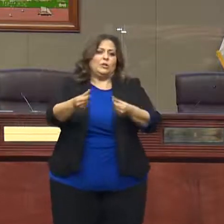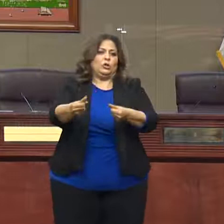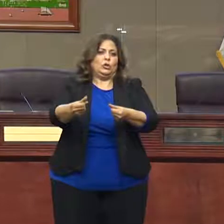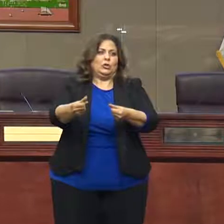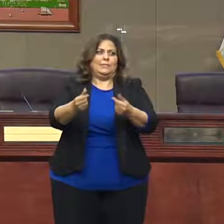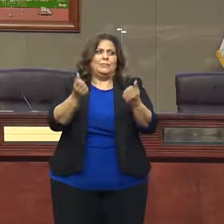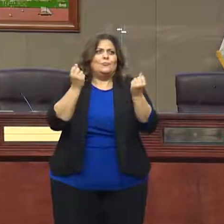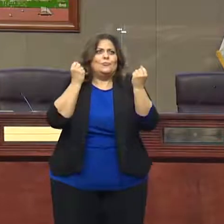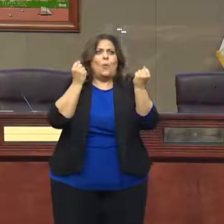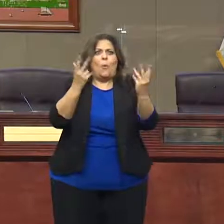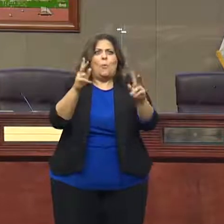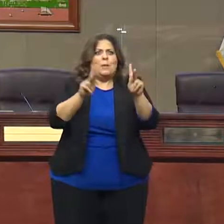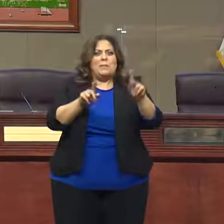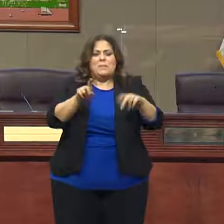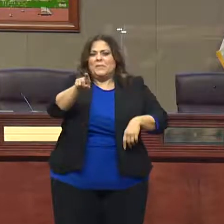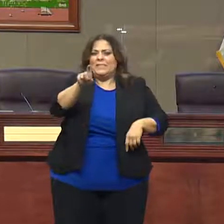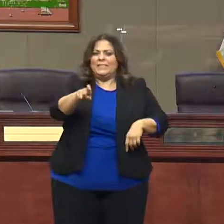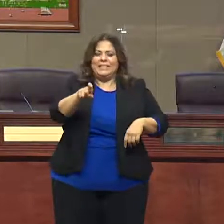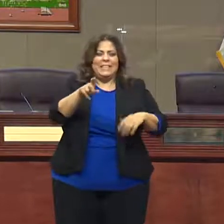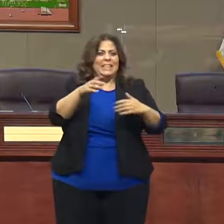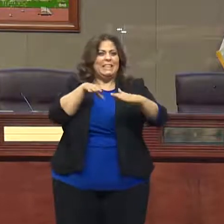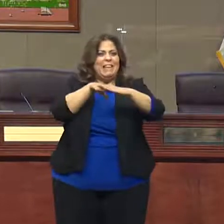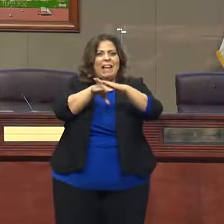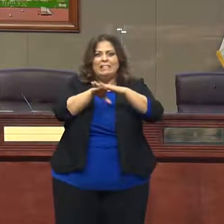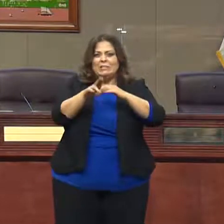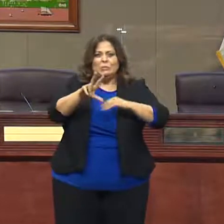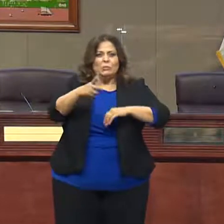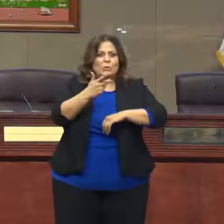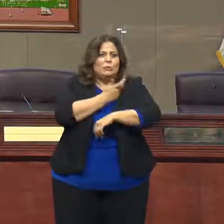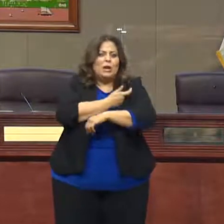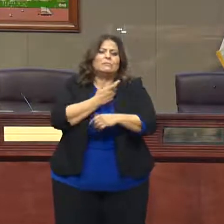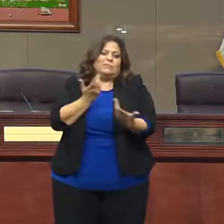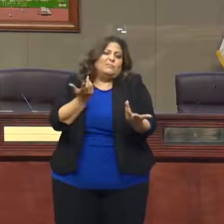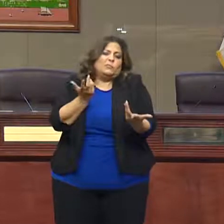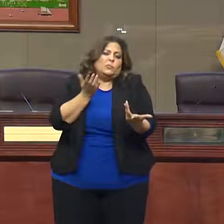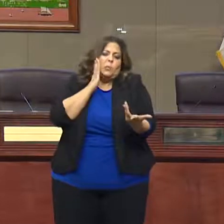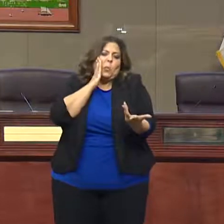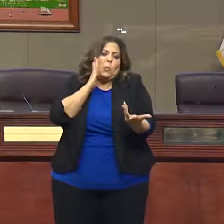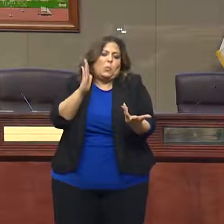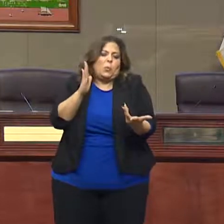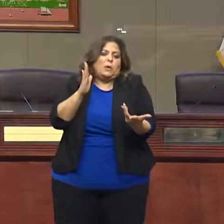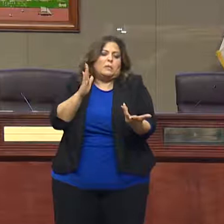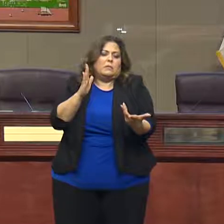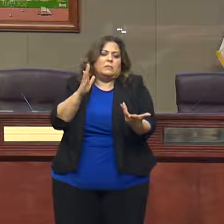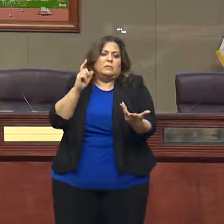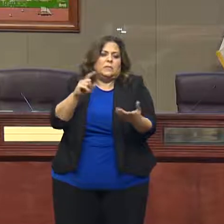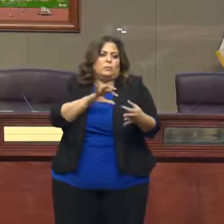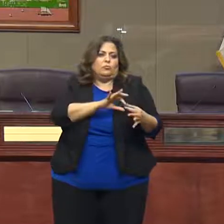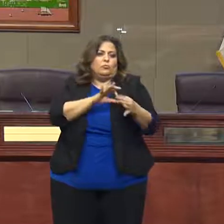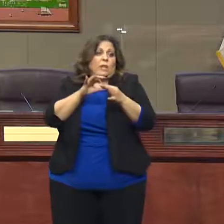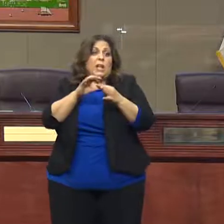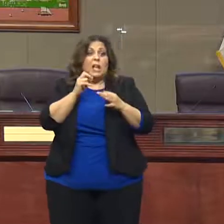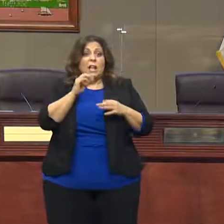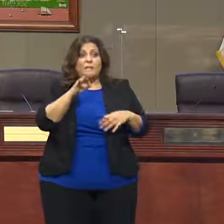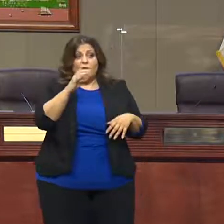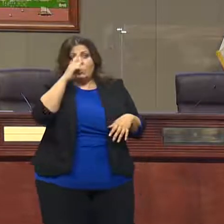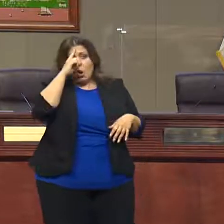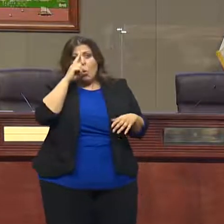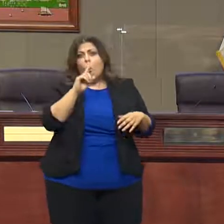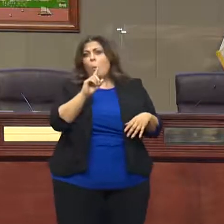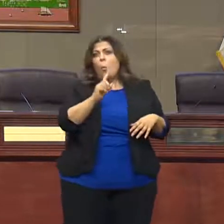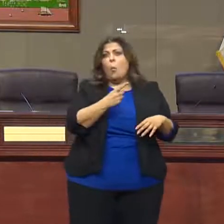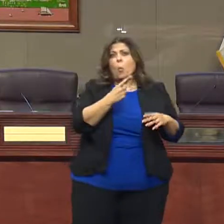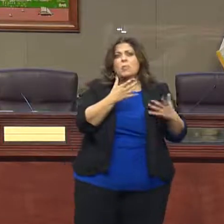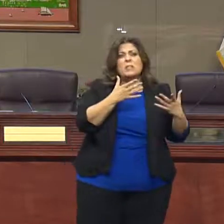of people access who would need access. Otherwise, if it was just purely the